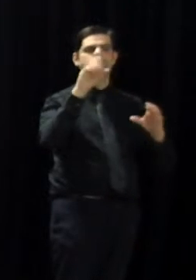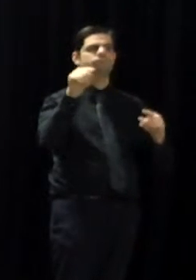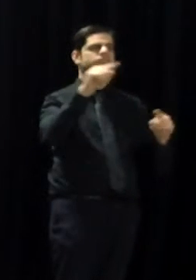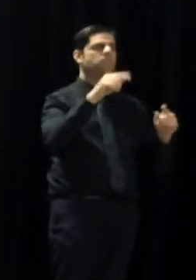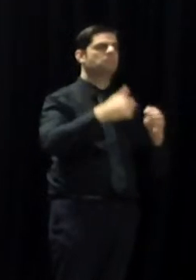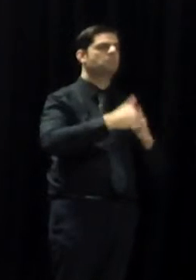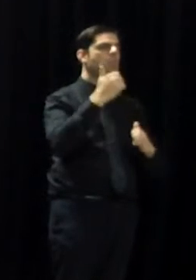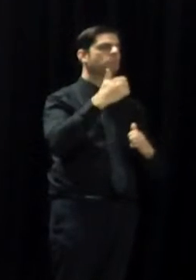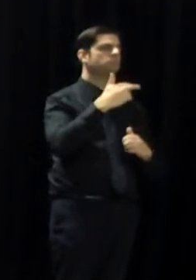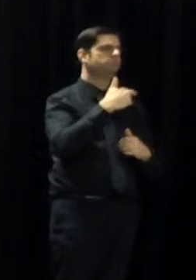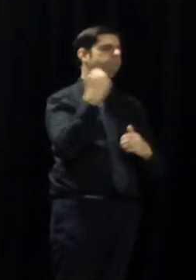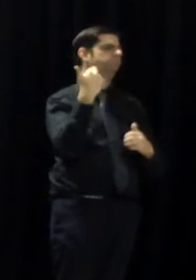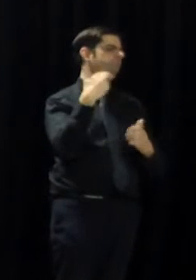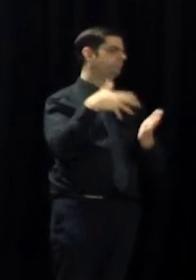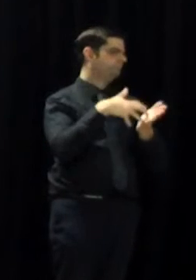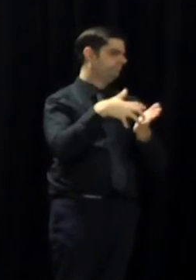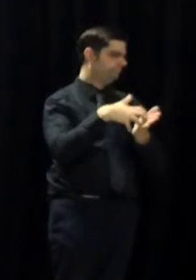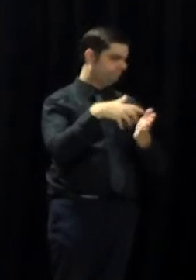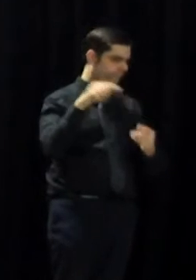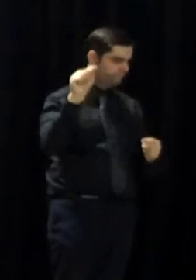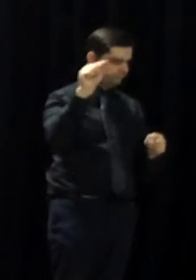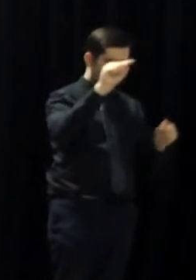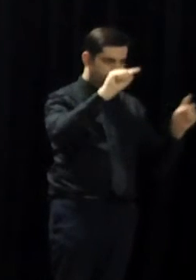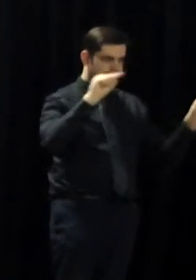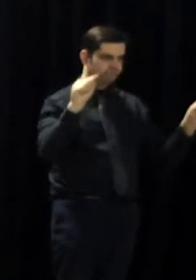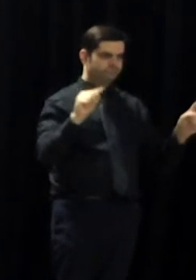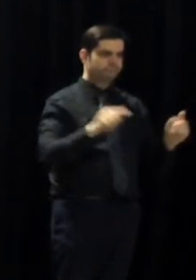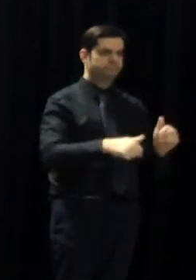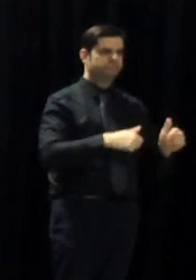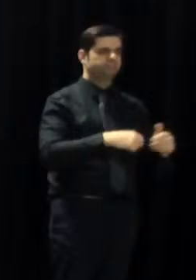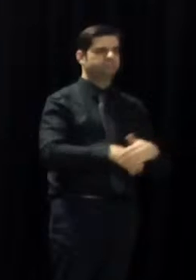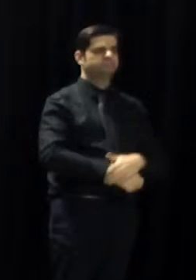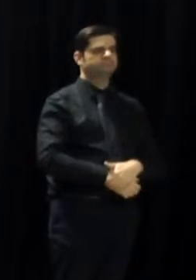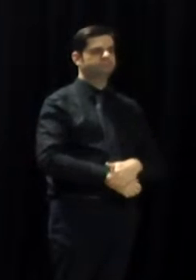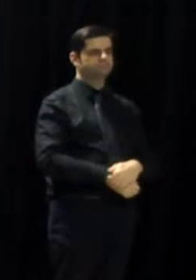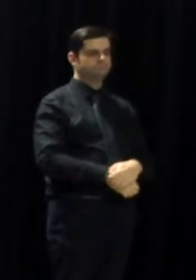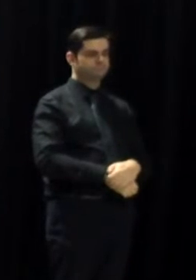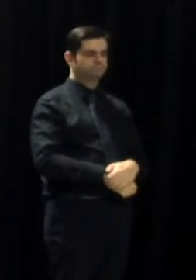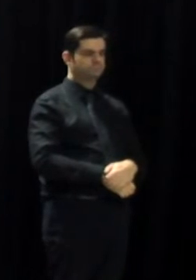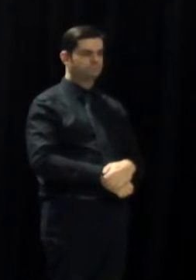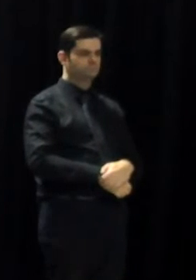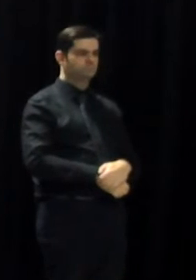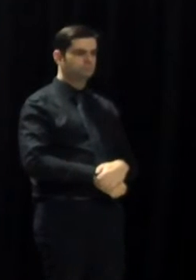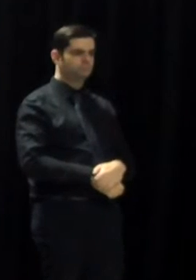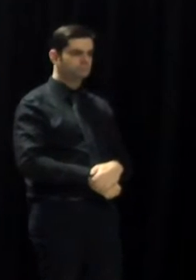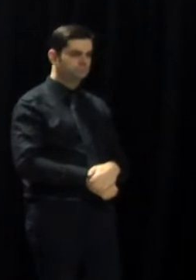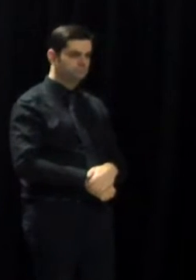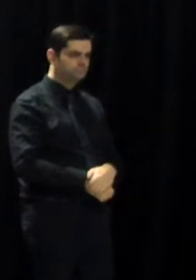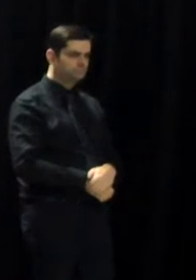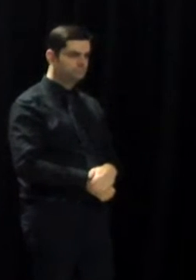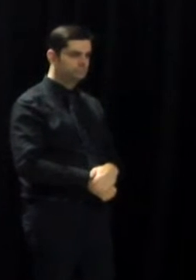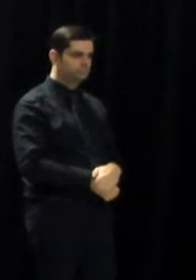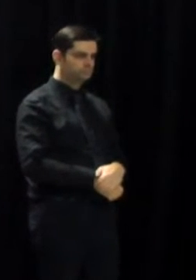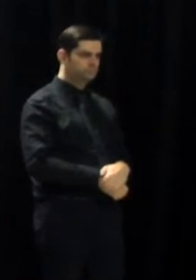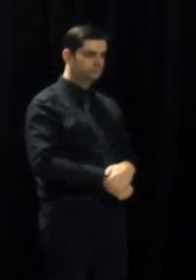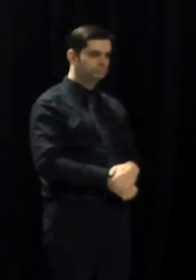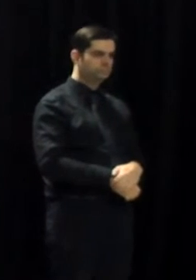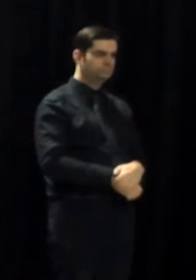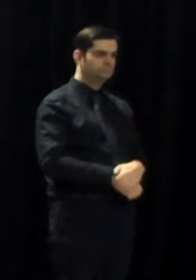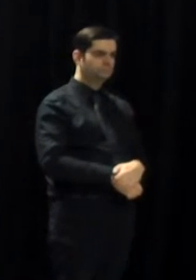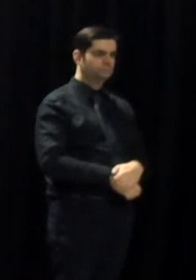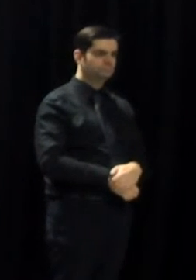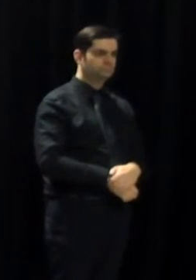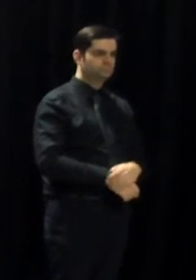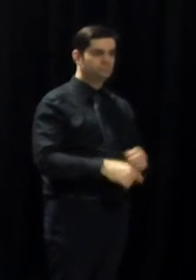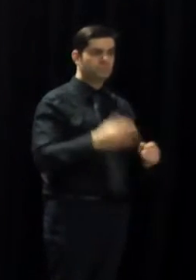first wave, we went through, found some asymptomatic cases, not clusters, but asymptomatic ones, which we helped isolate